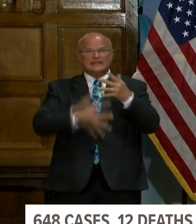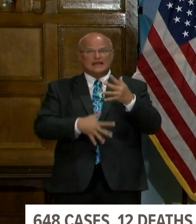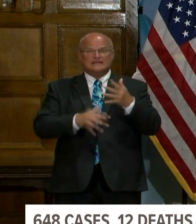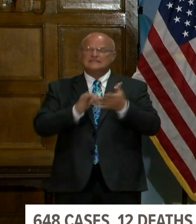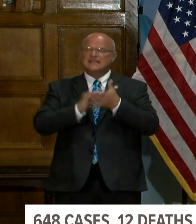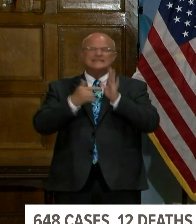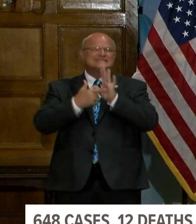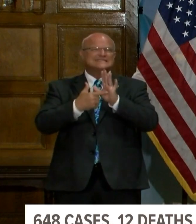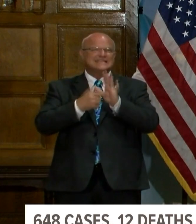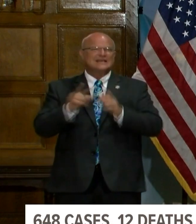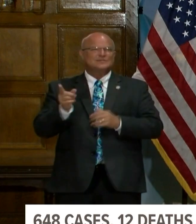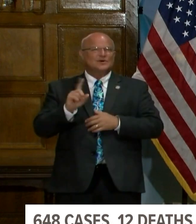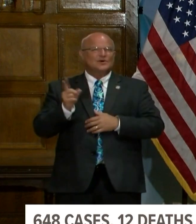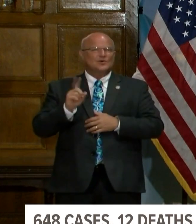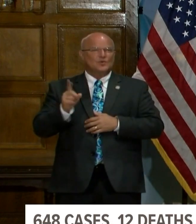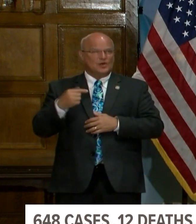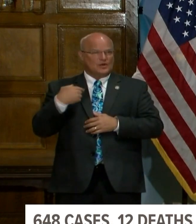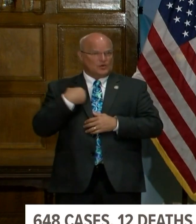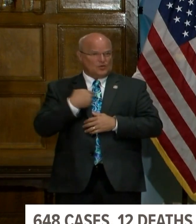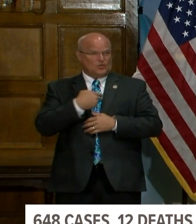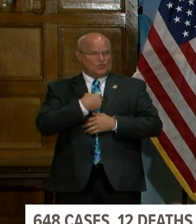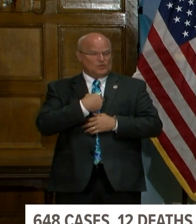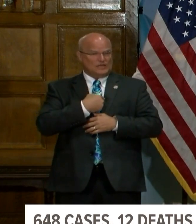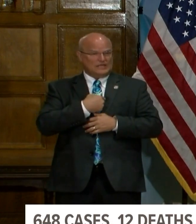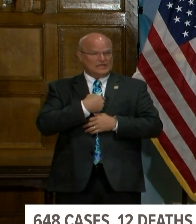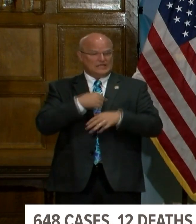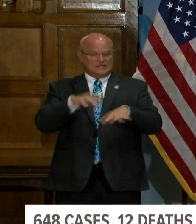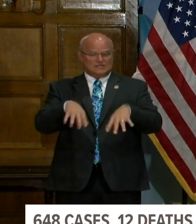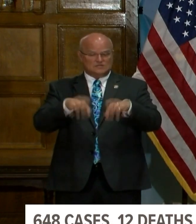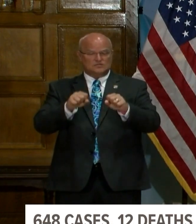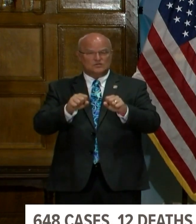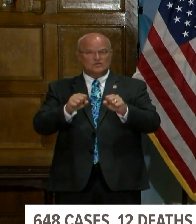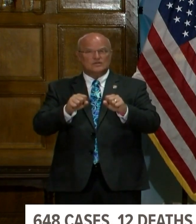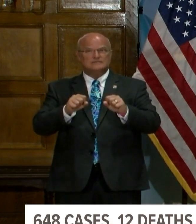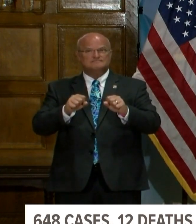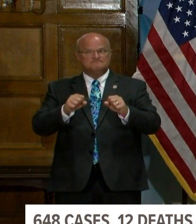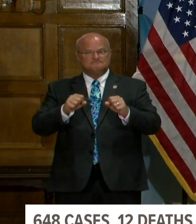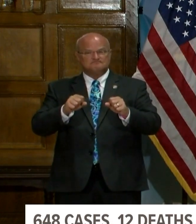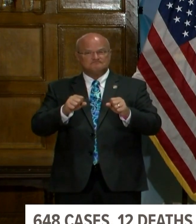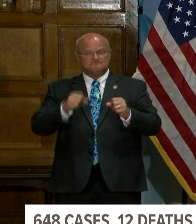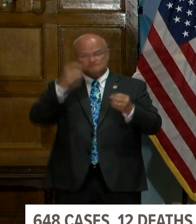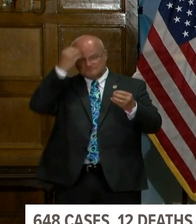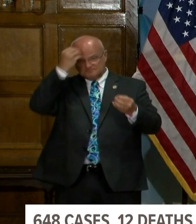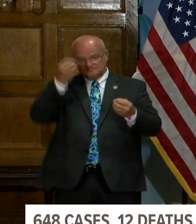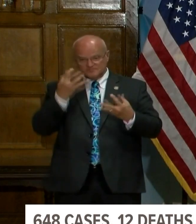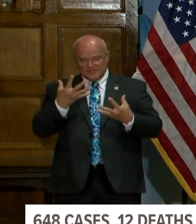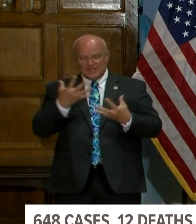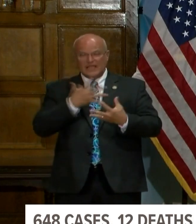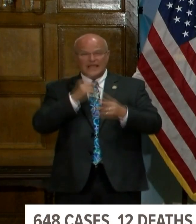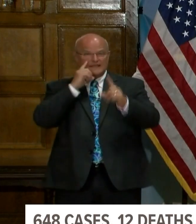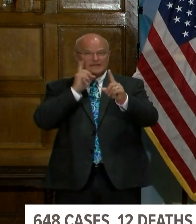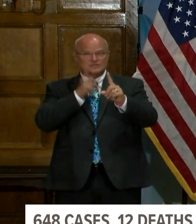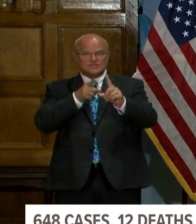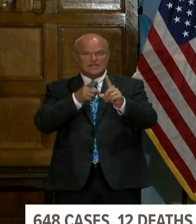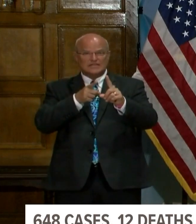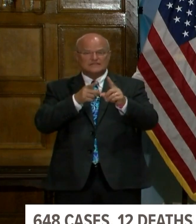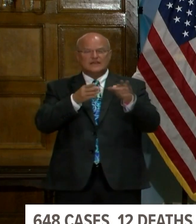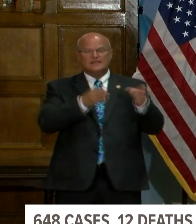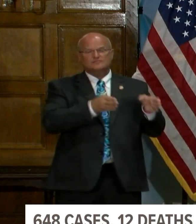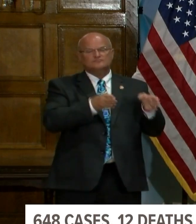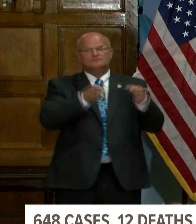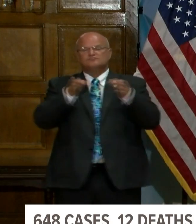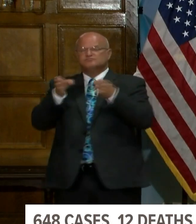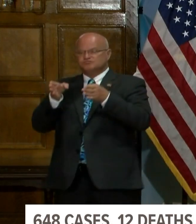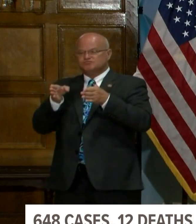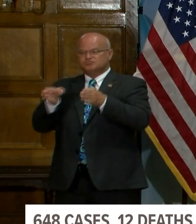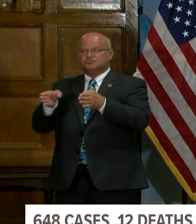an example of where we took the admonition and the objective and took it in a different direction